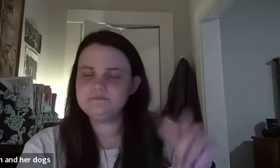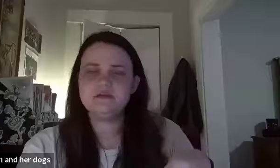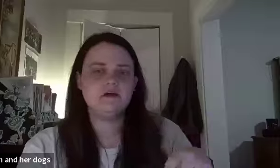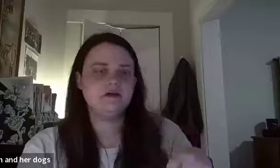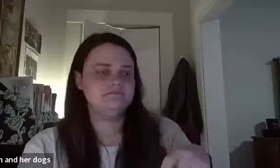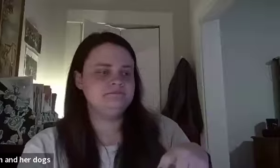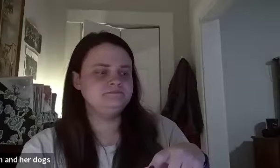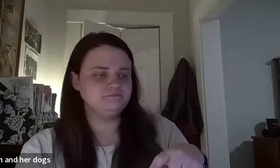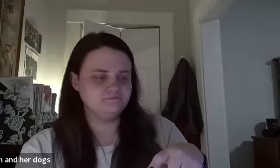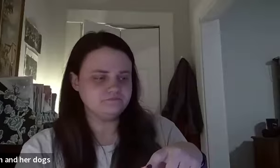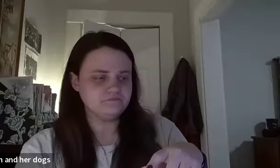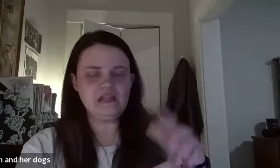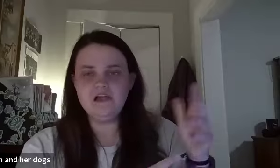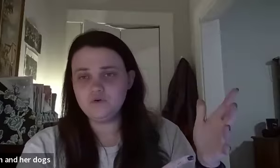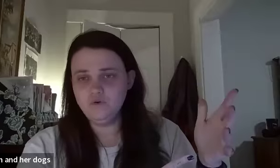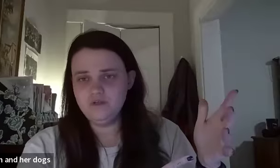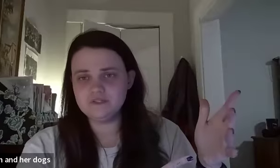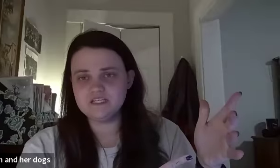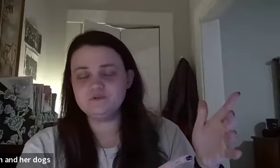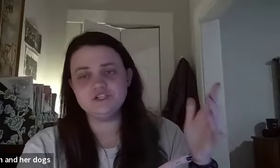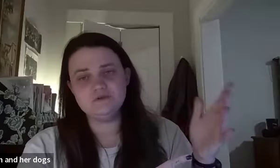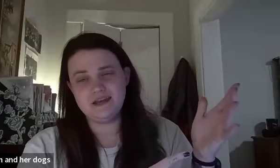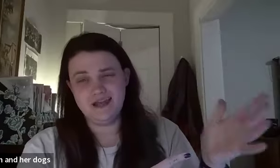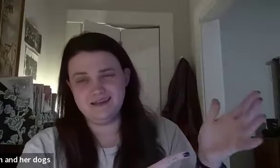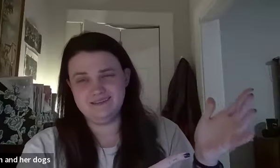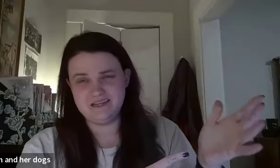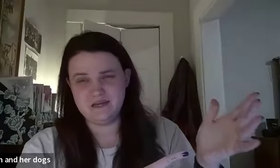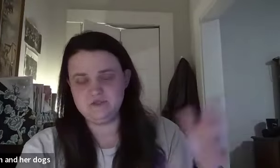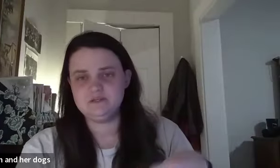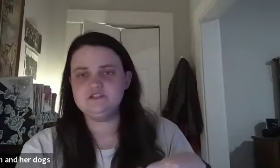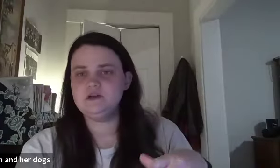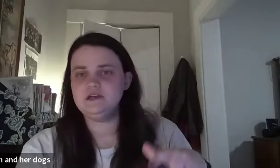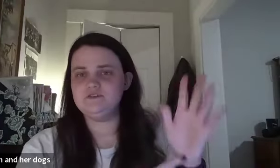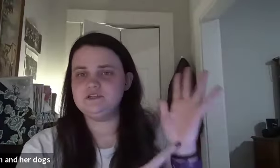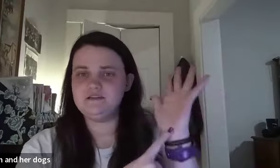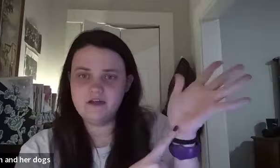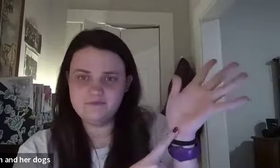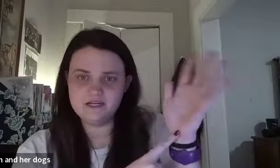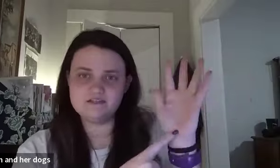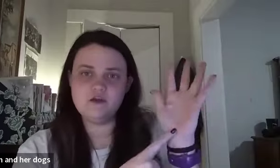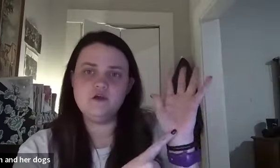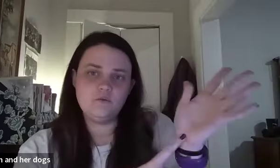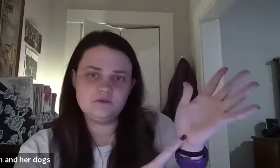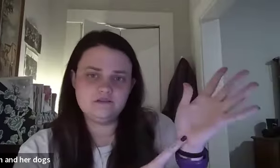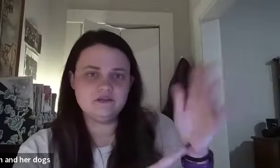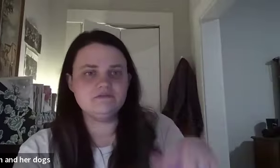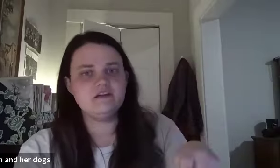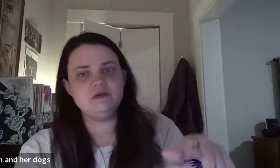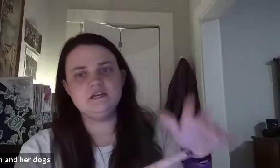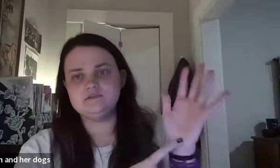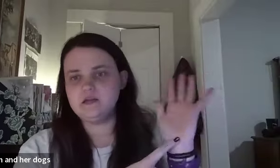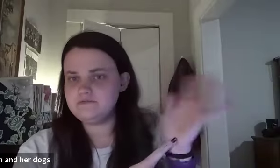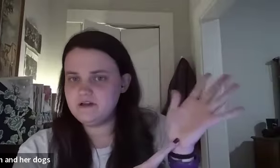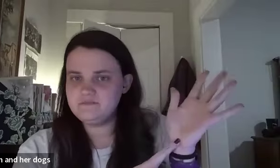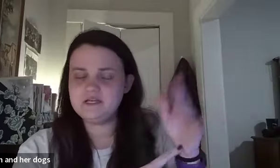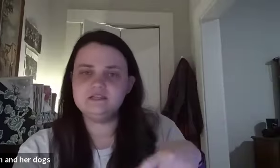concept. And the cool thing with this one is you can add the time to it. So like if you're saying 5 minutes, we're leaving in 5 minutes, we have